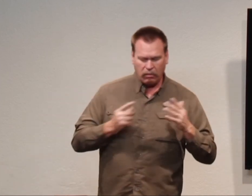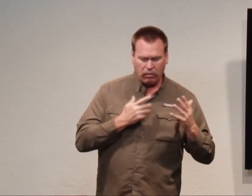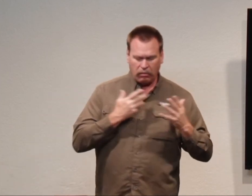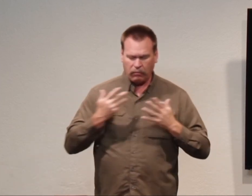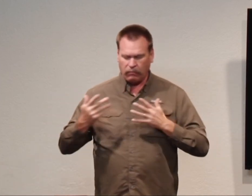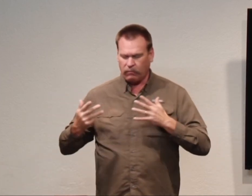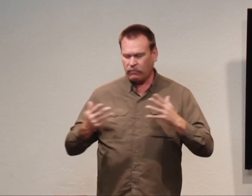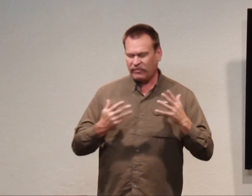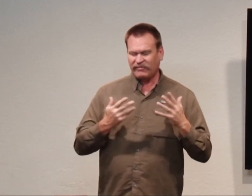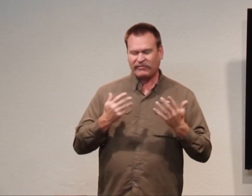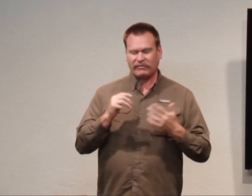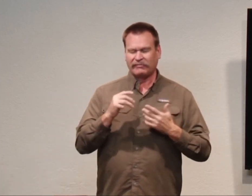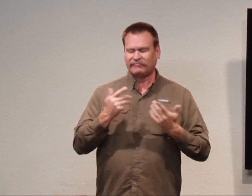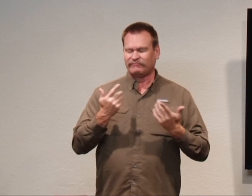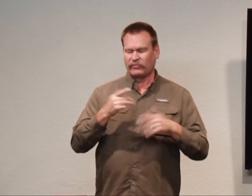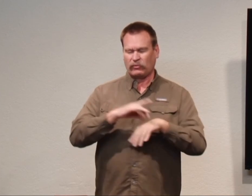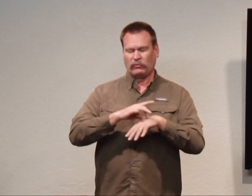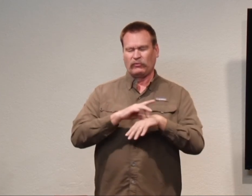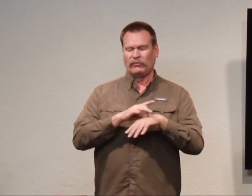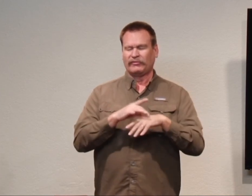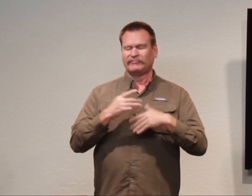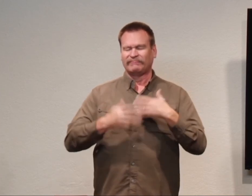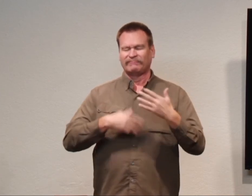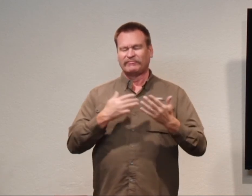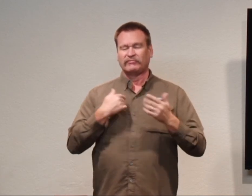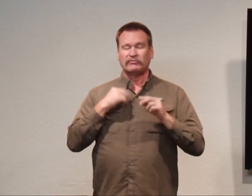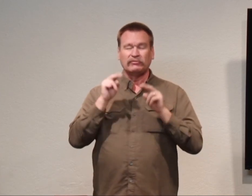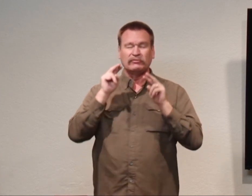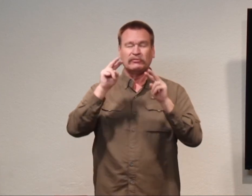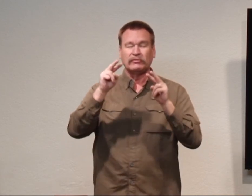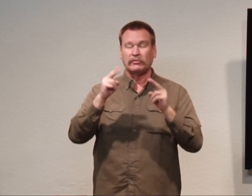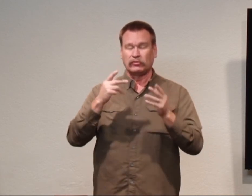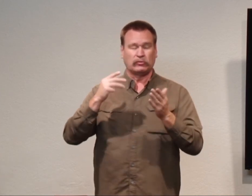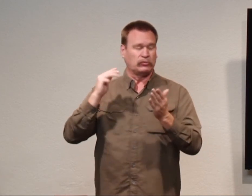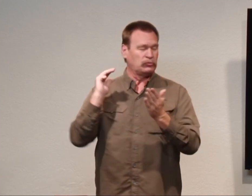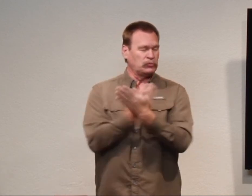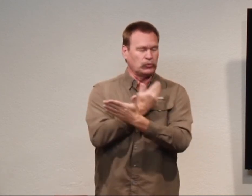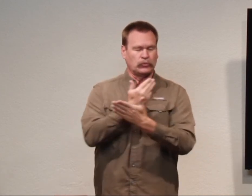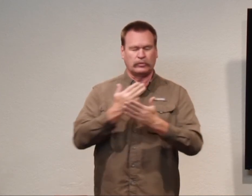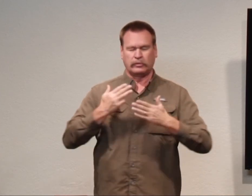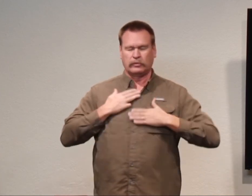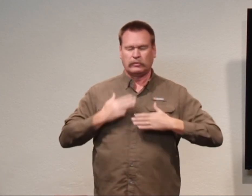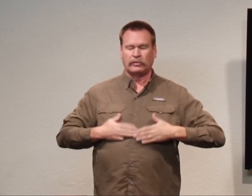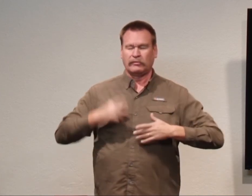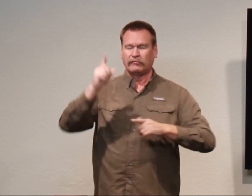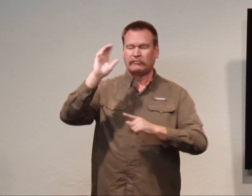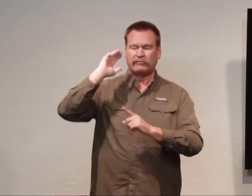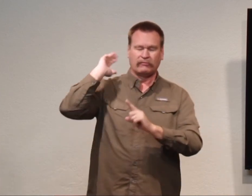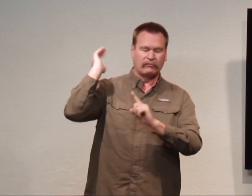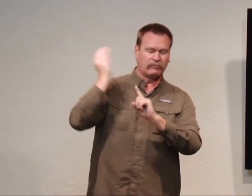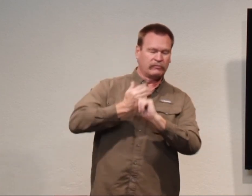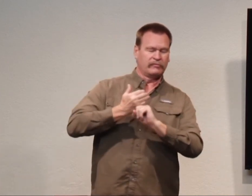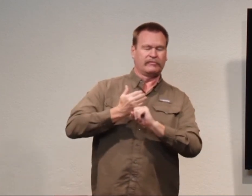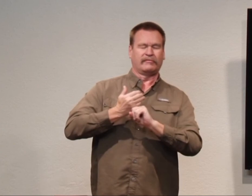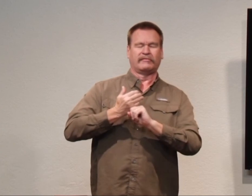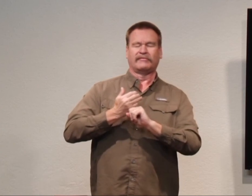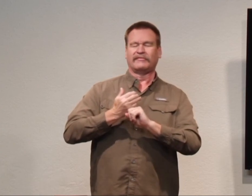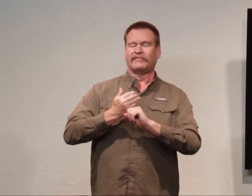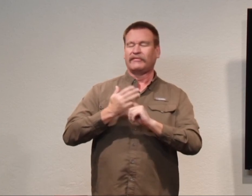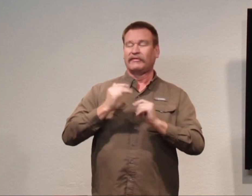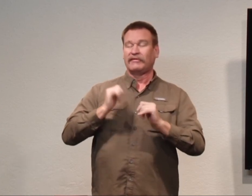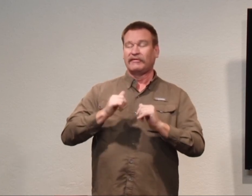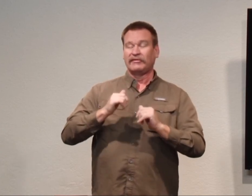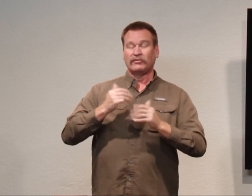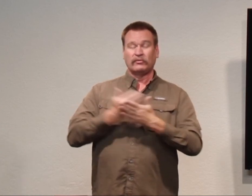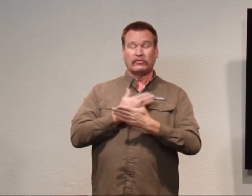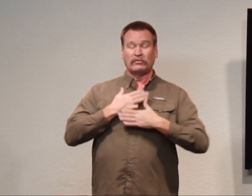for a short amount of time, but then we die, and we know that this earth is temporary. But we're looking forward to a new body that you're going to clothe us